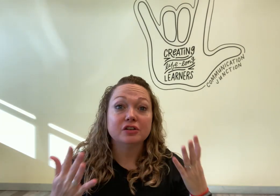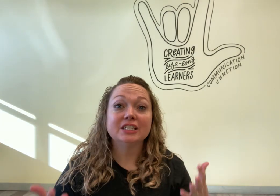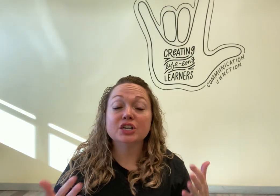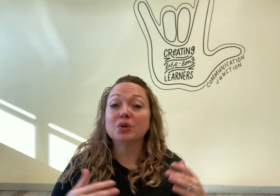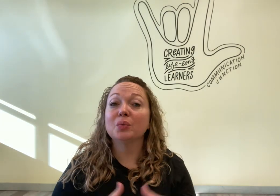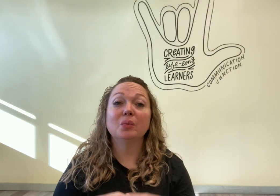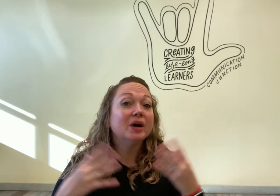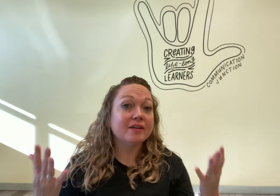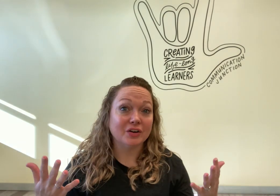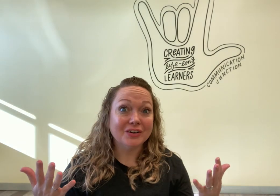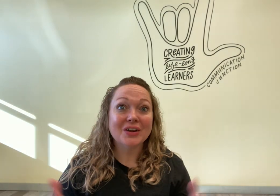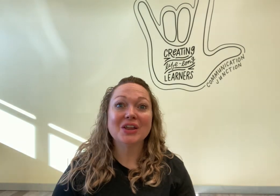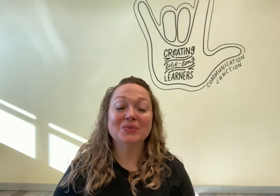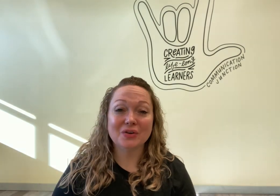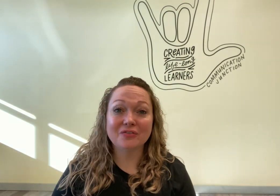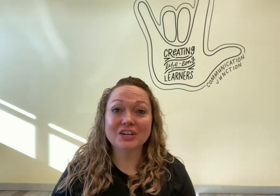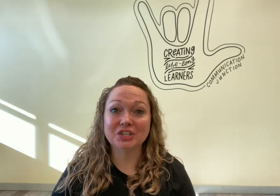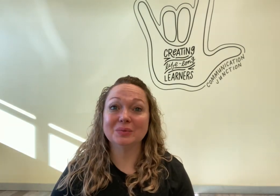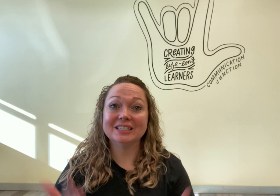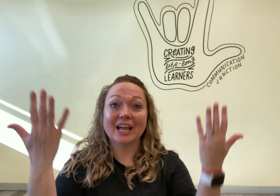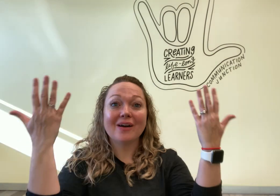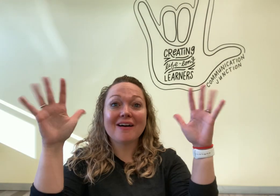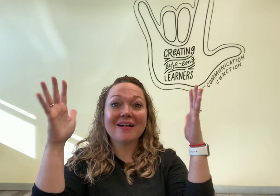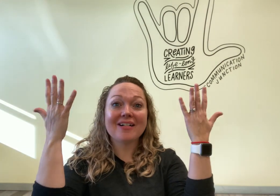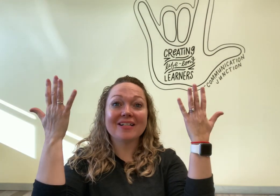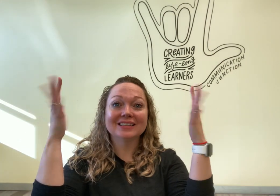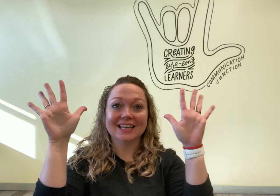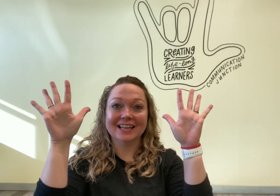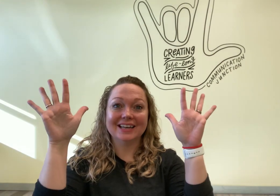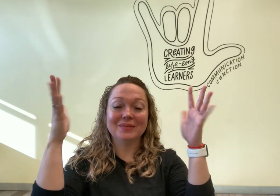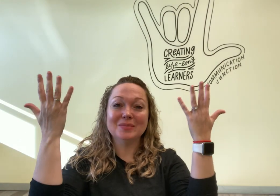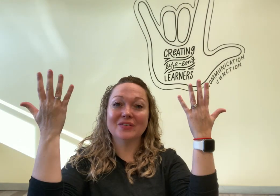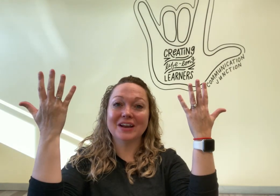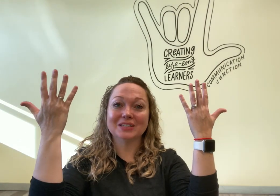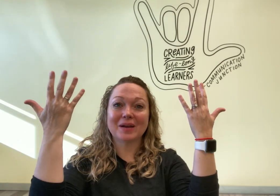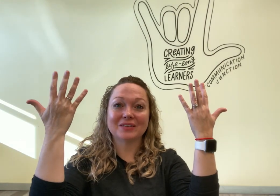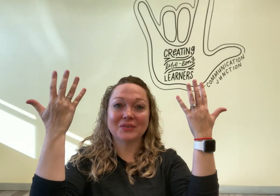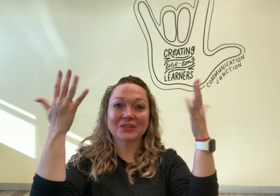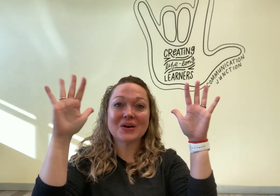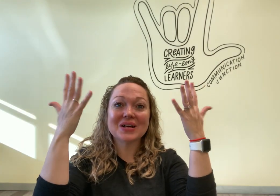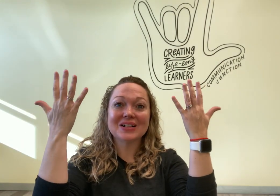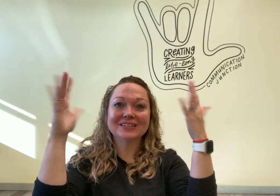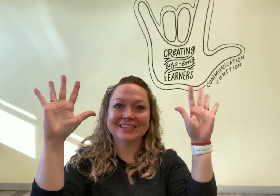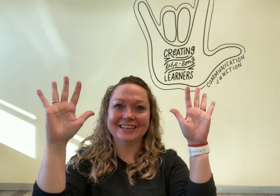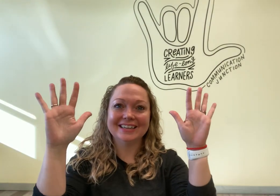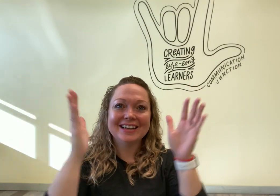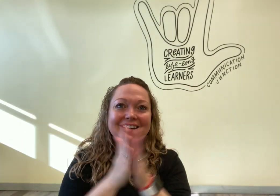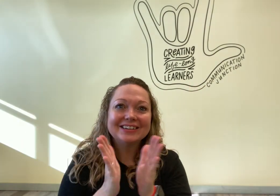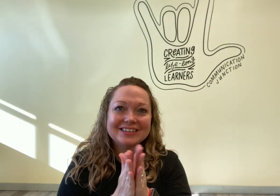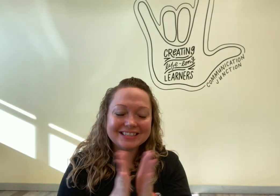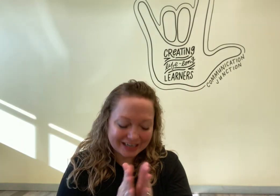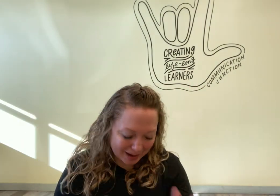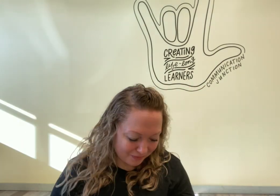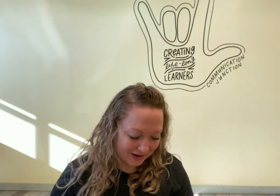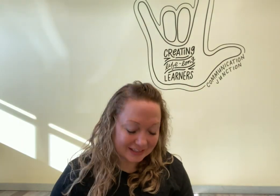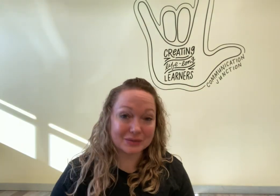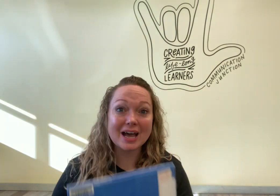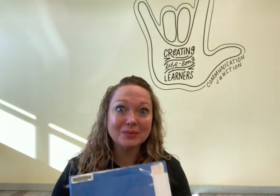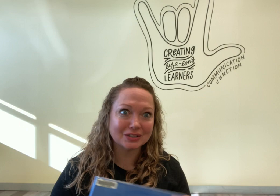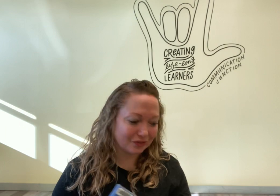dinner, whatever you're finishing, we say all done, and we move our hands back and forth, all done. Good job, friends. So that was our